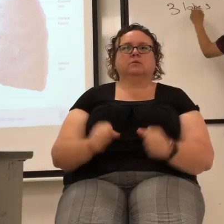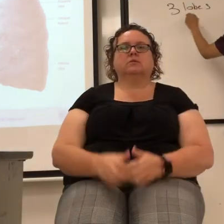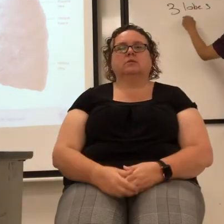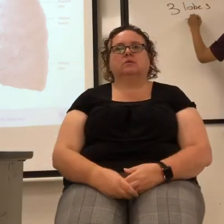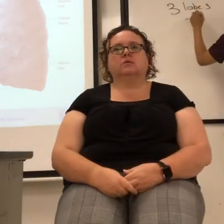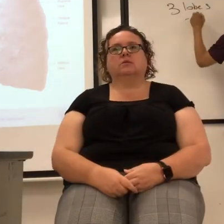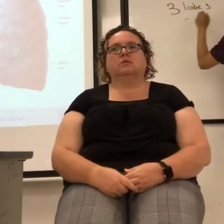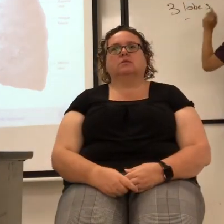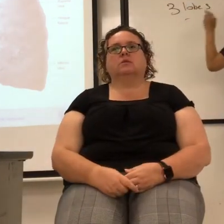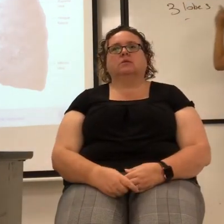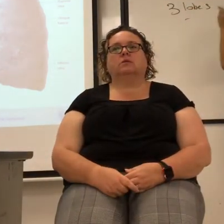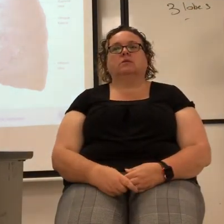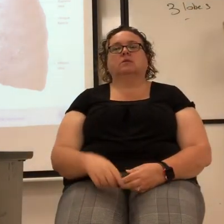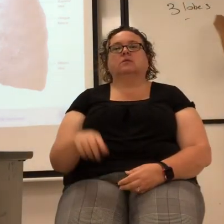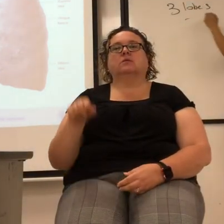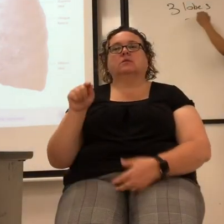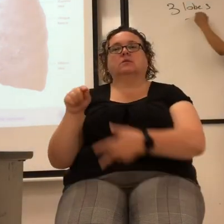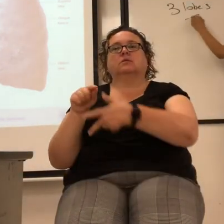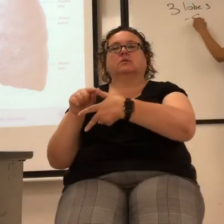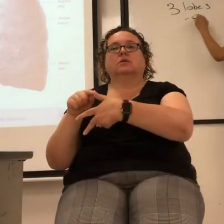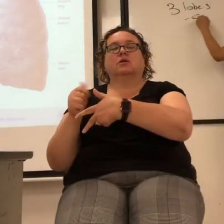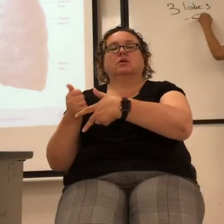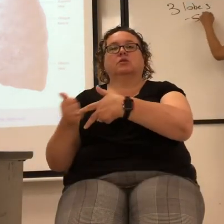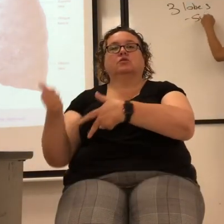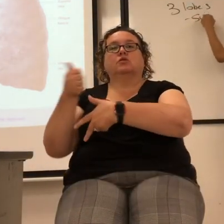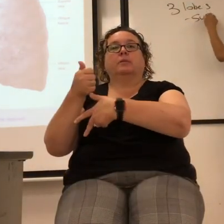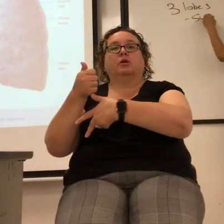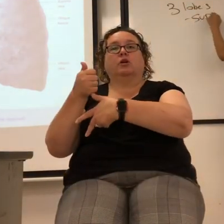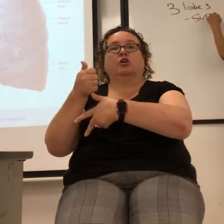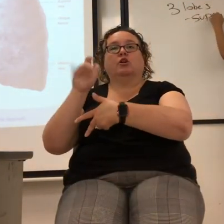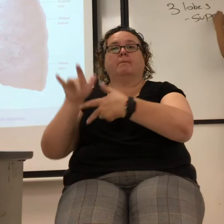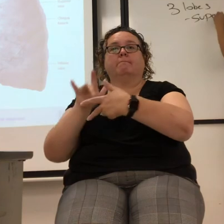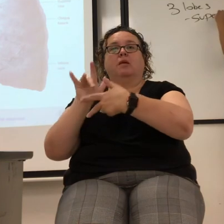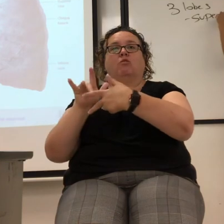Three lobes, and they would be superior, middle, inferior.